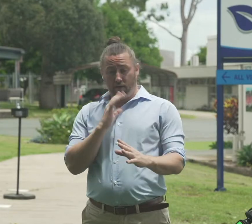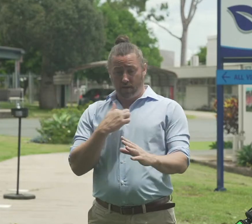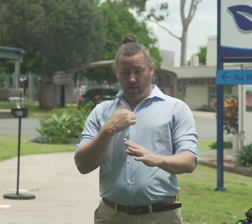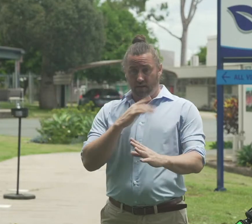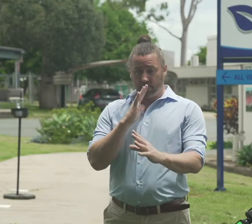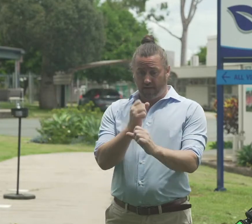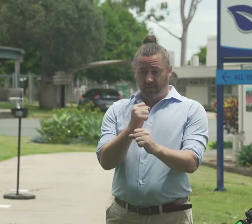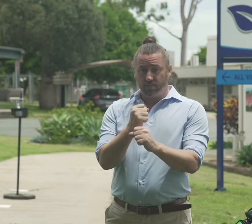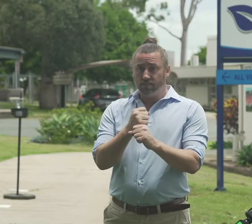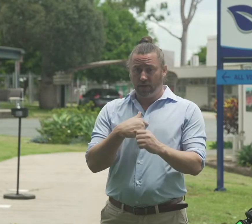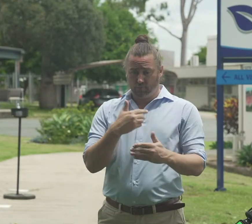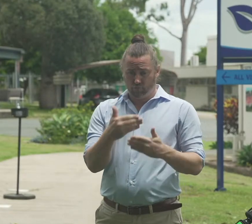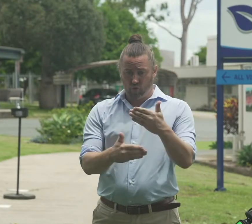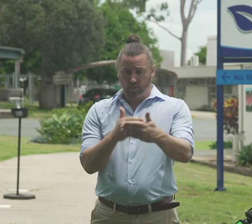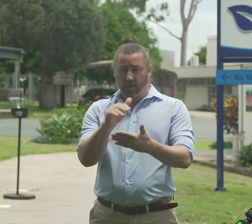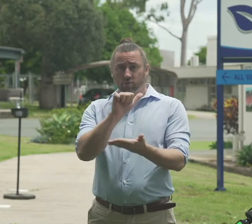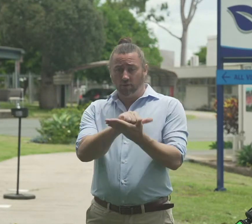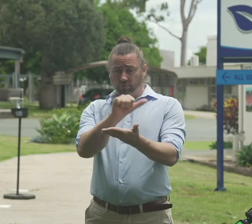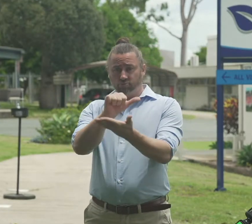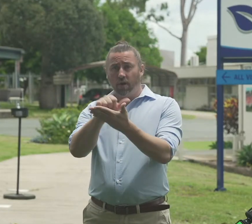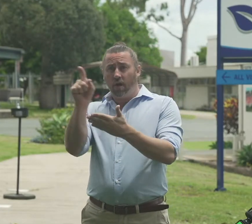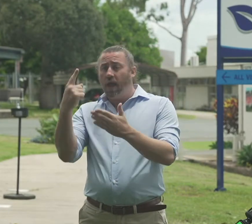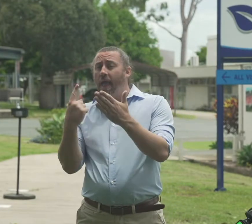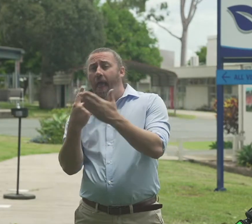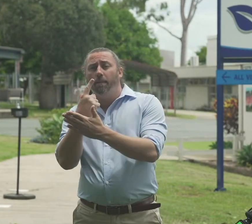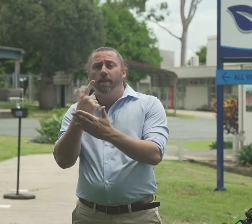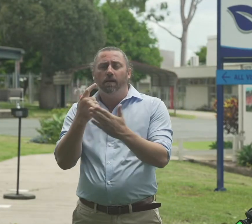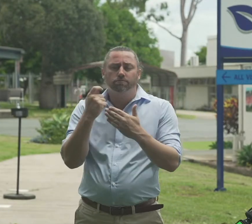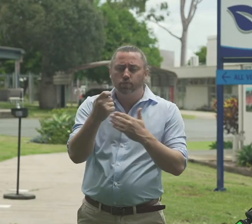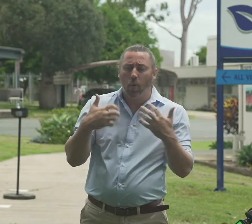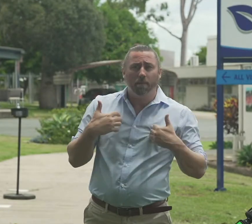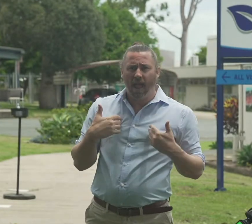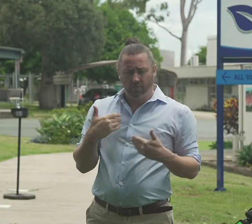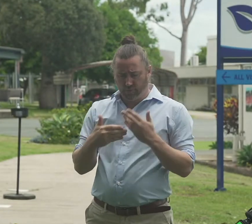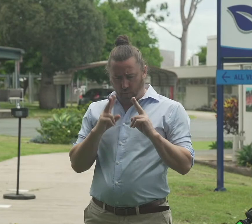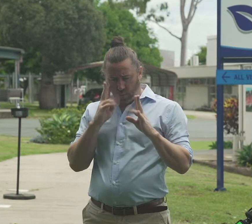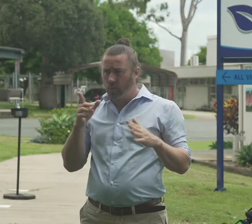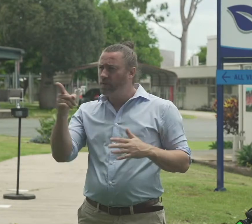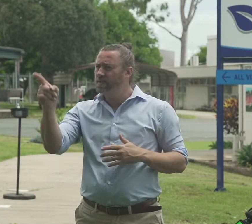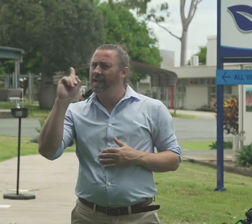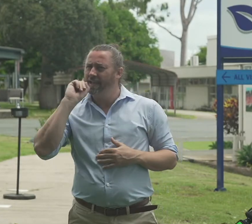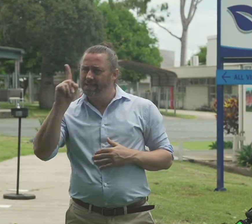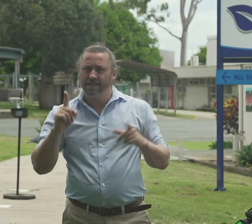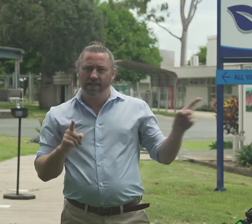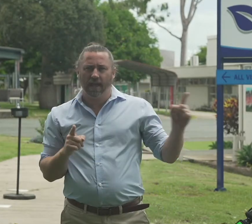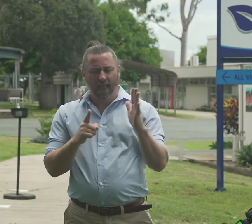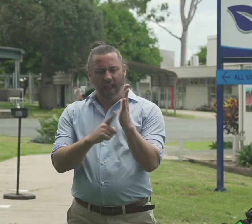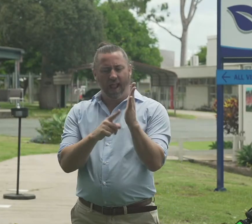appropriate process in every case. DP, isn't it concerning that you said yesterday that it was